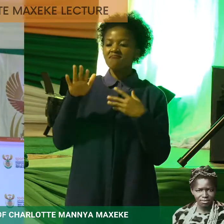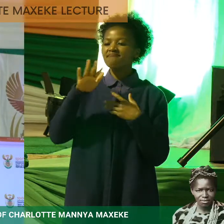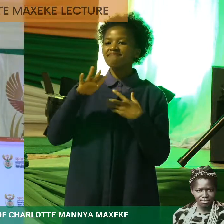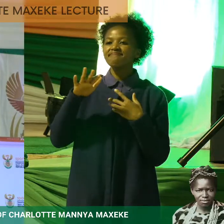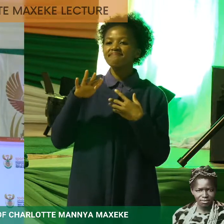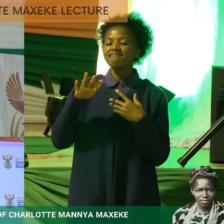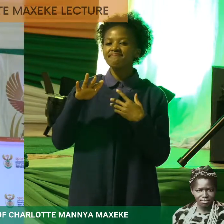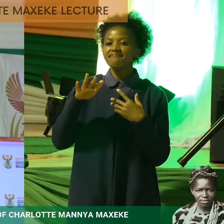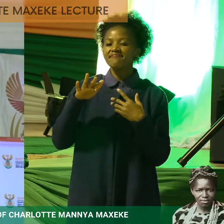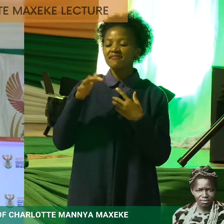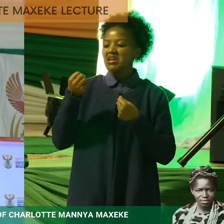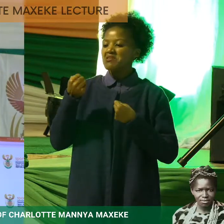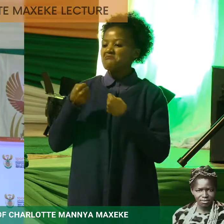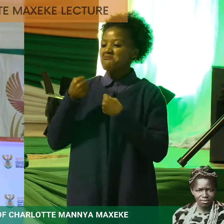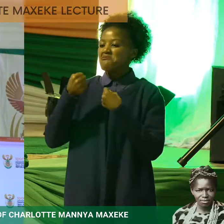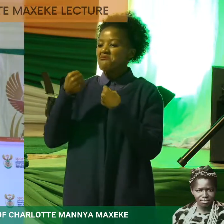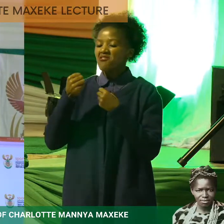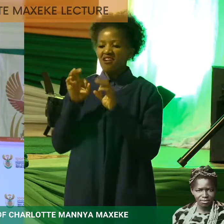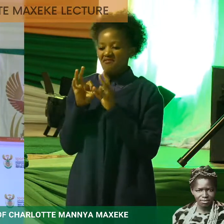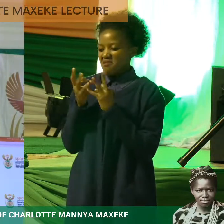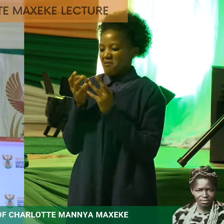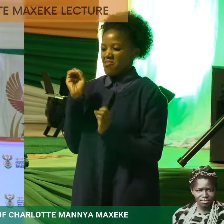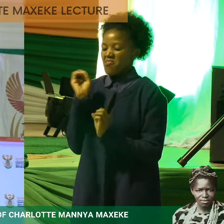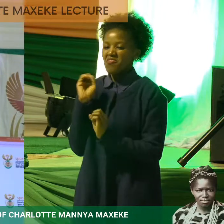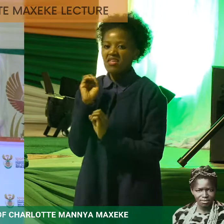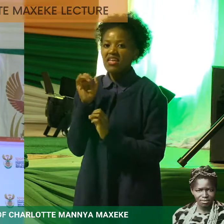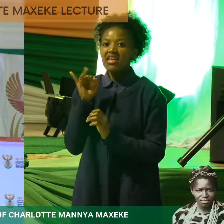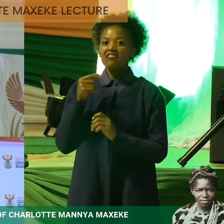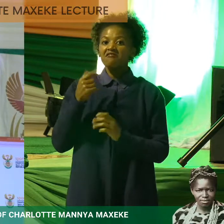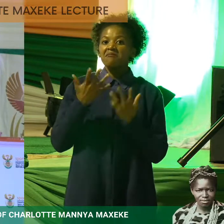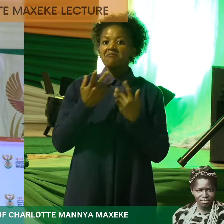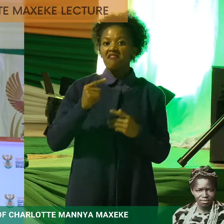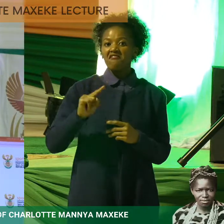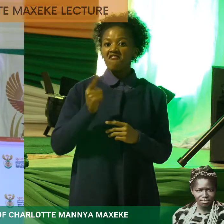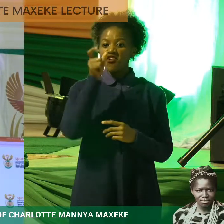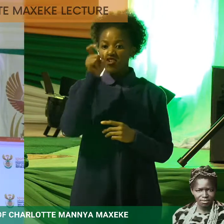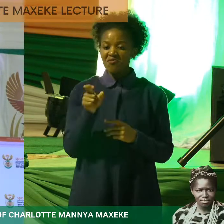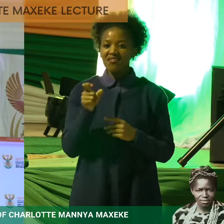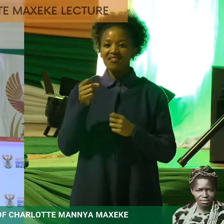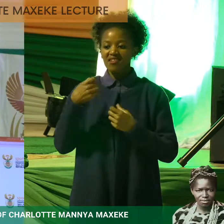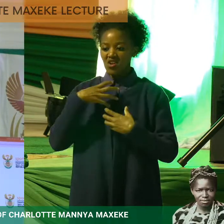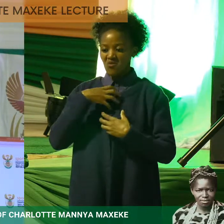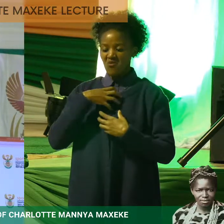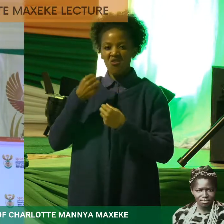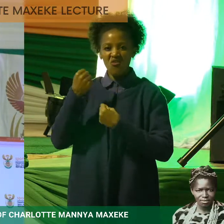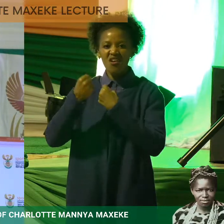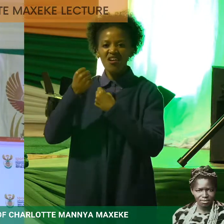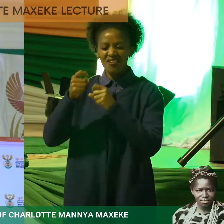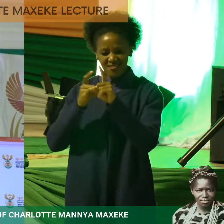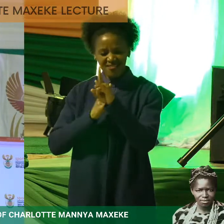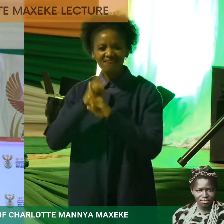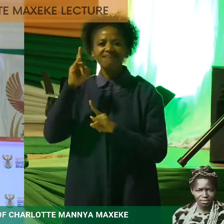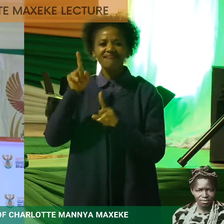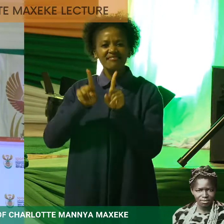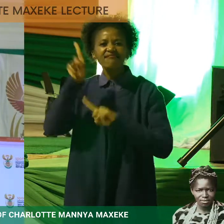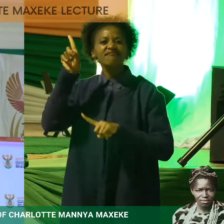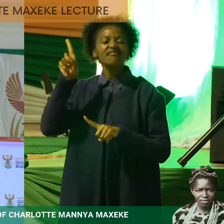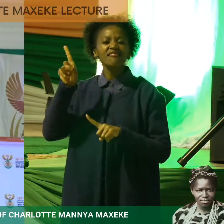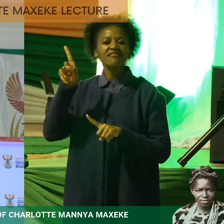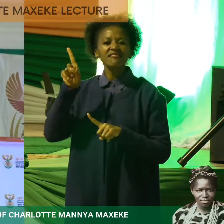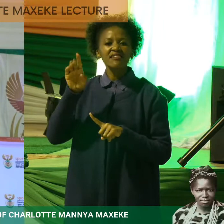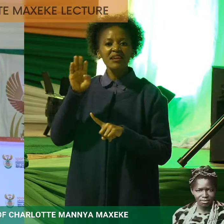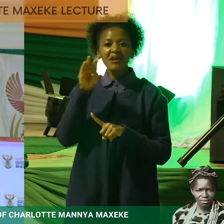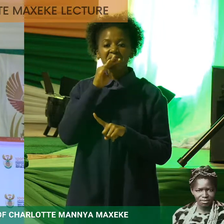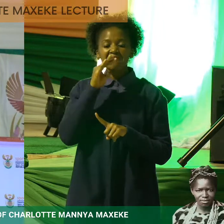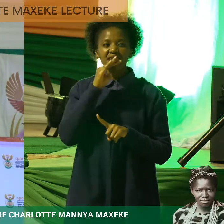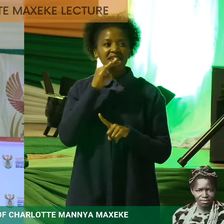there were no cars in the family. If you are the first person to own a car, that is success. A success does not have to be Ugutu,